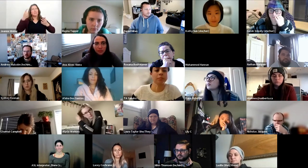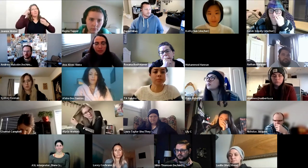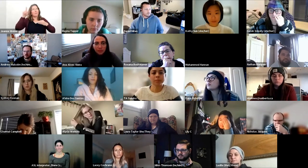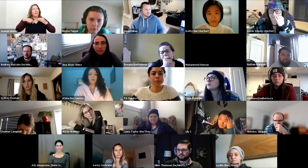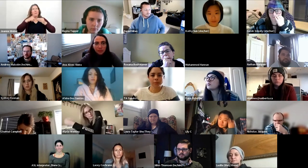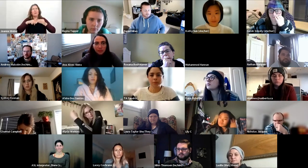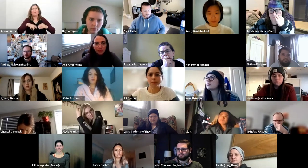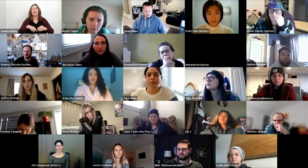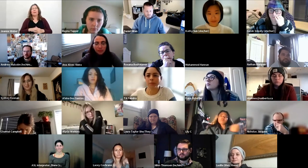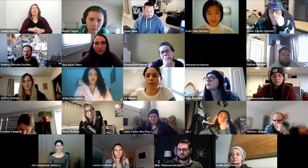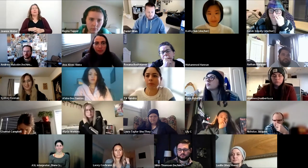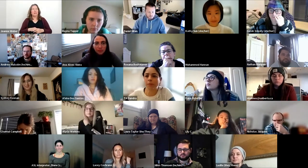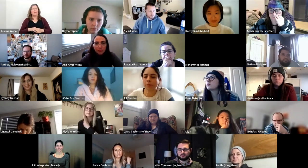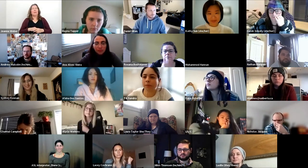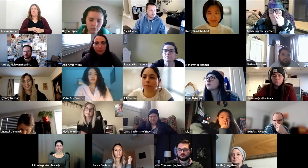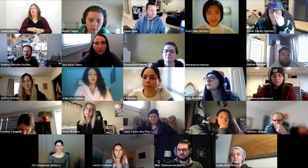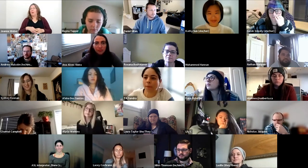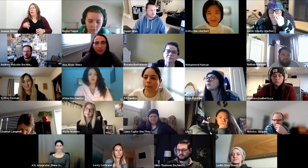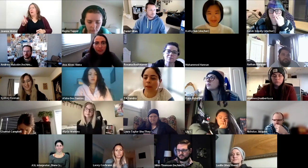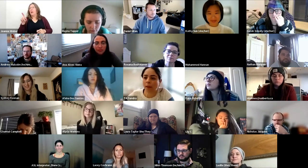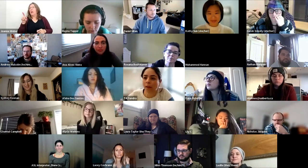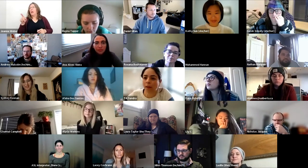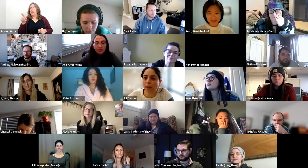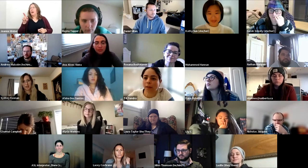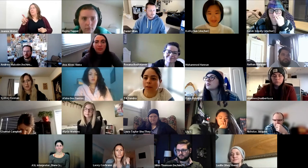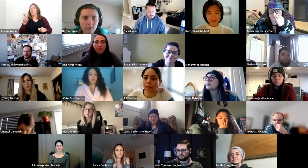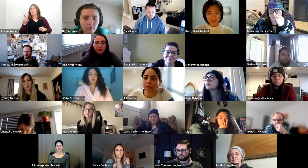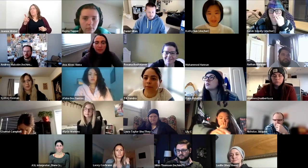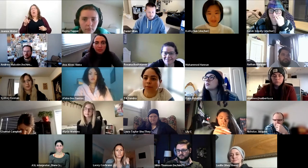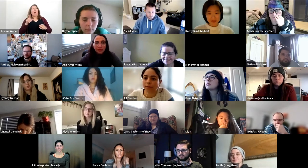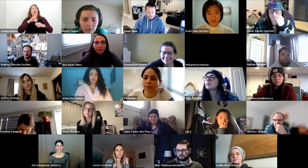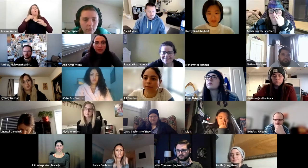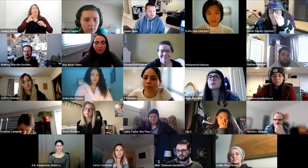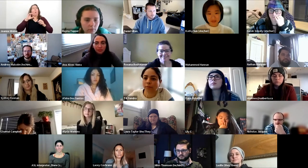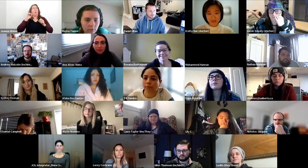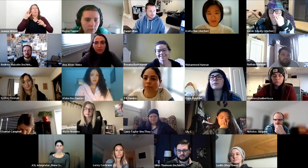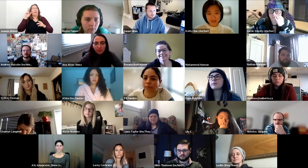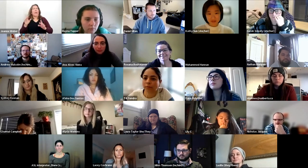By now, you're probably a little overwhelmed with some of the content presented.